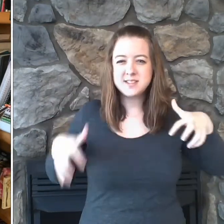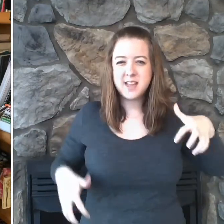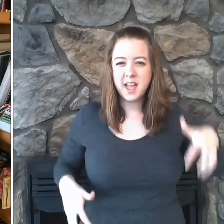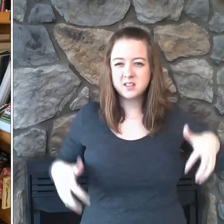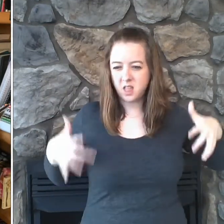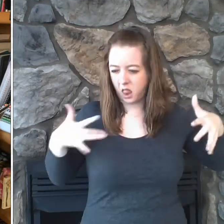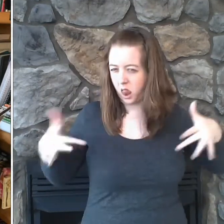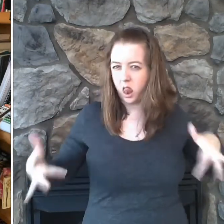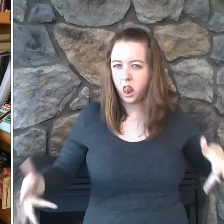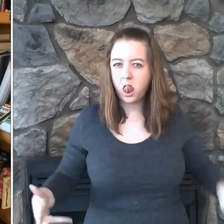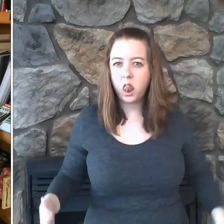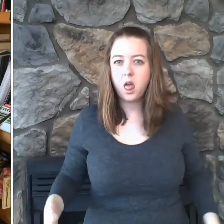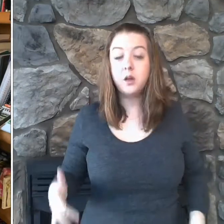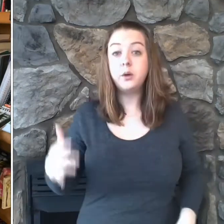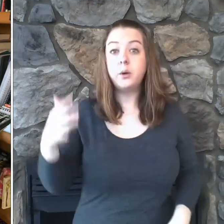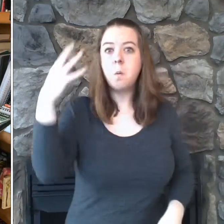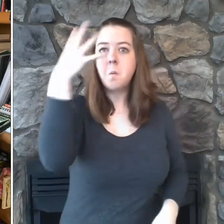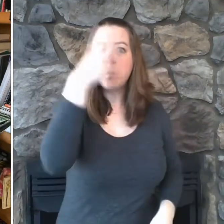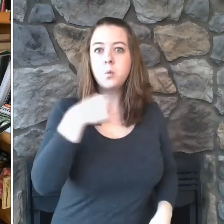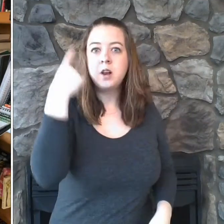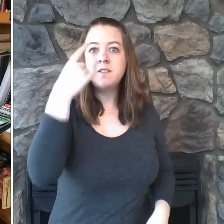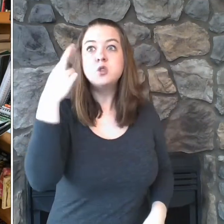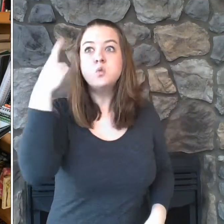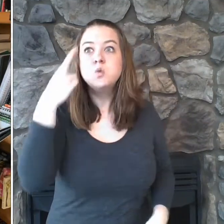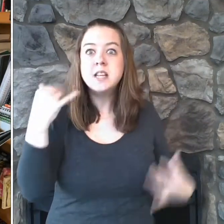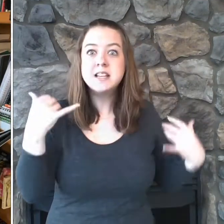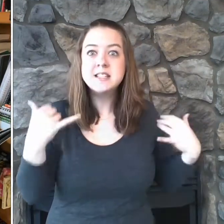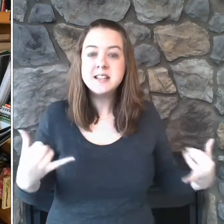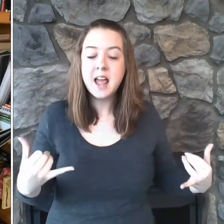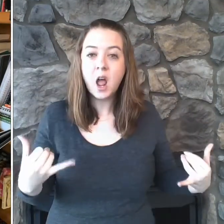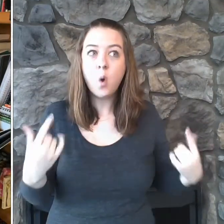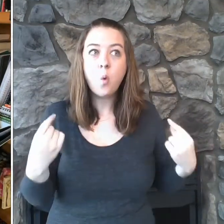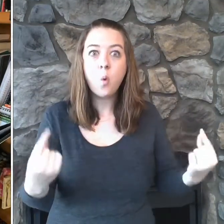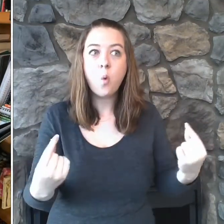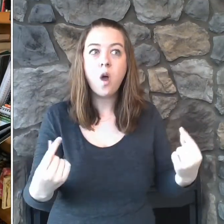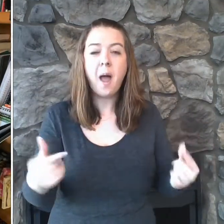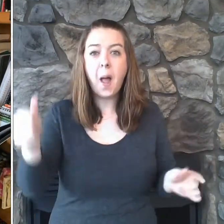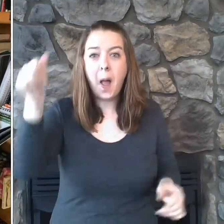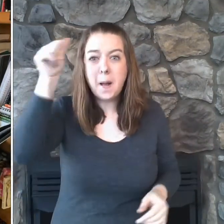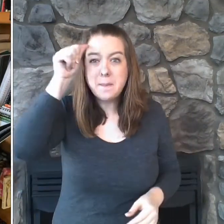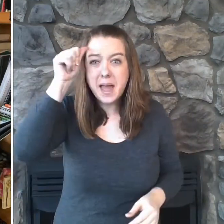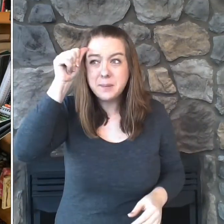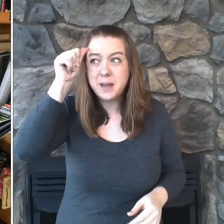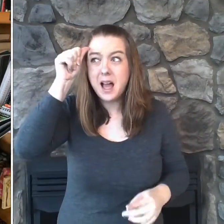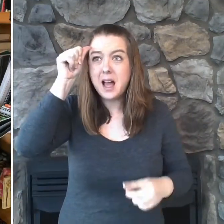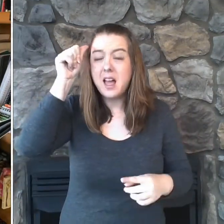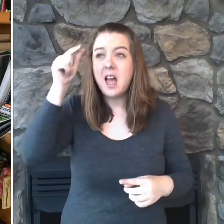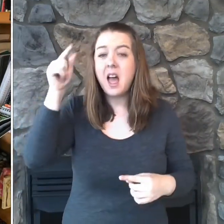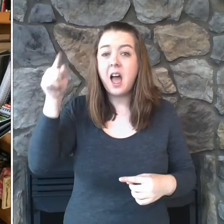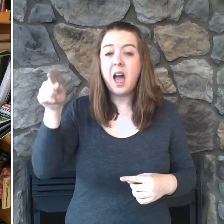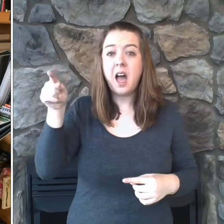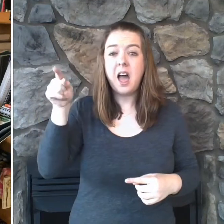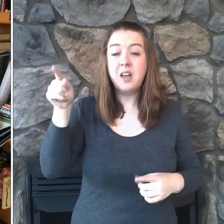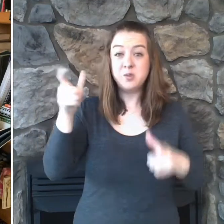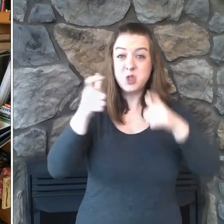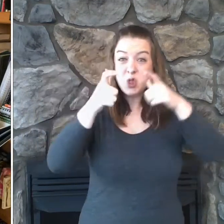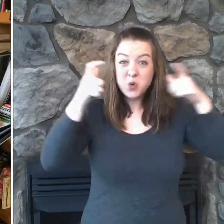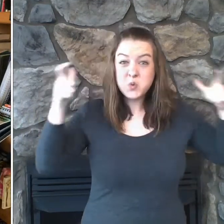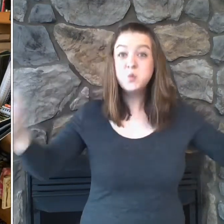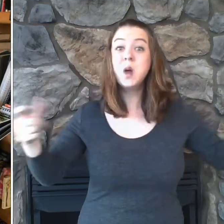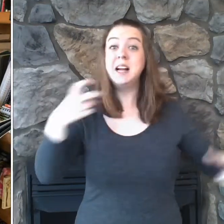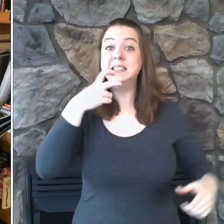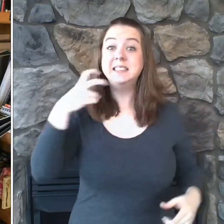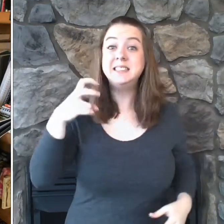scales. Pretty Face realized now what she had done. A Mankamek's, he was the great